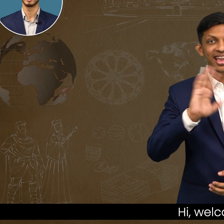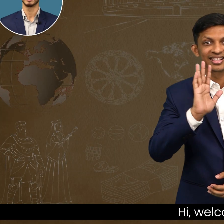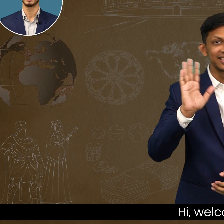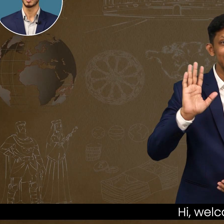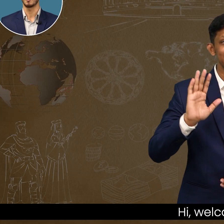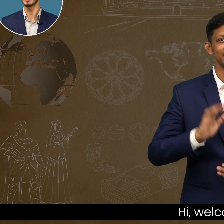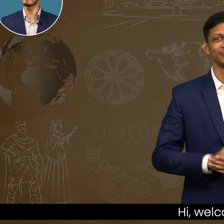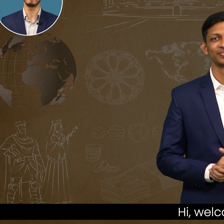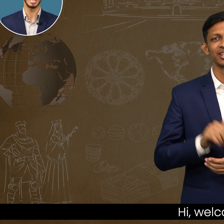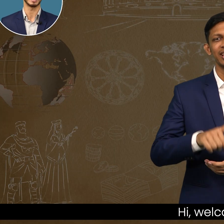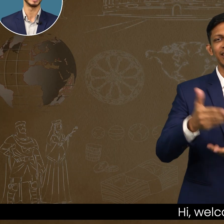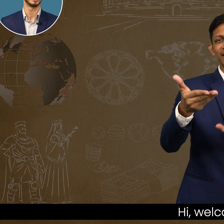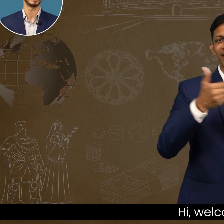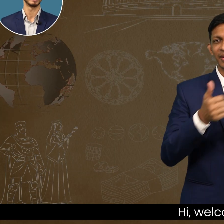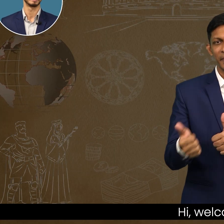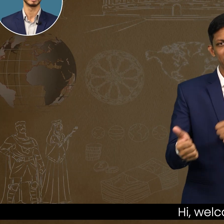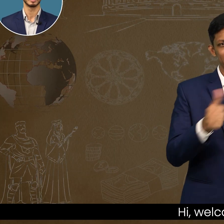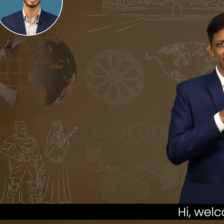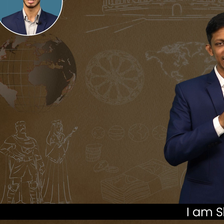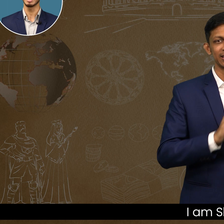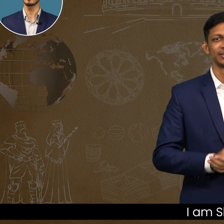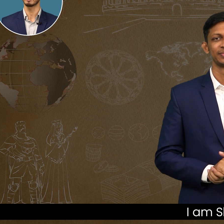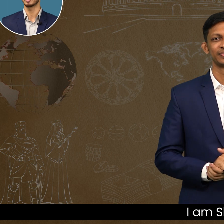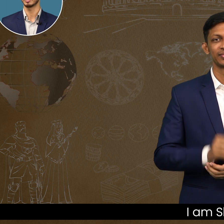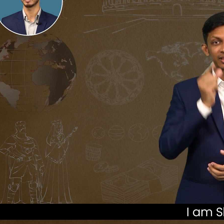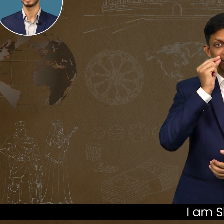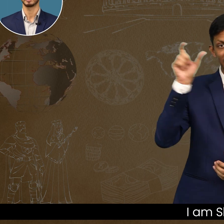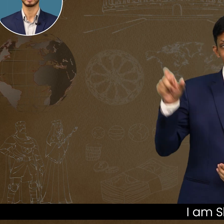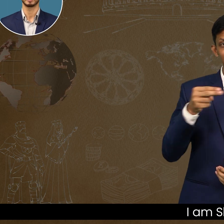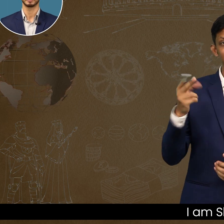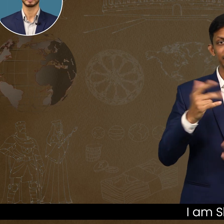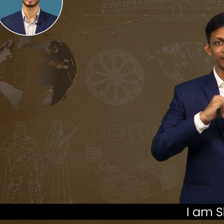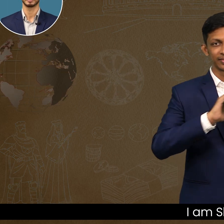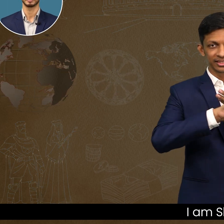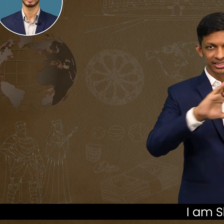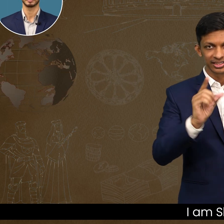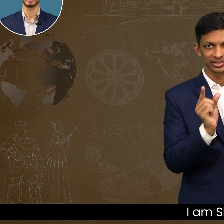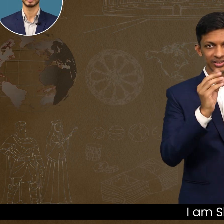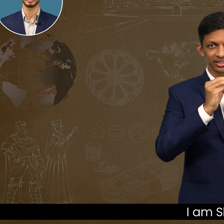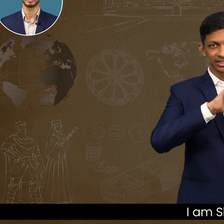Hi, welcome back. I'm Shubhajit,